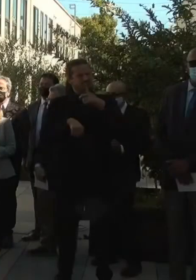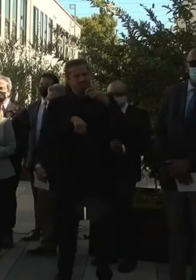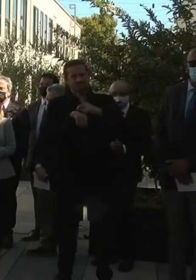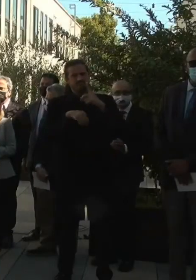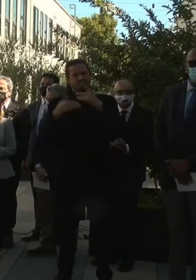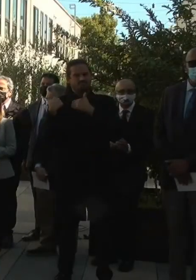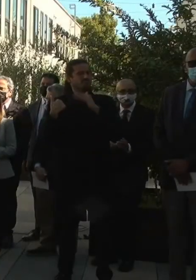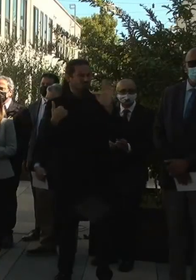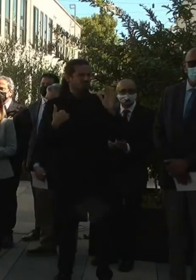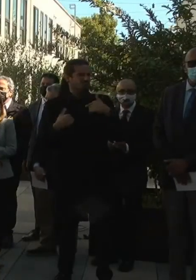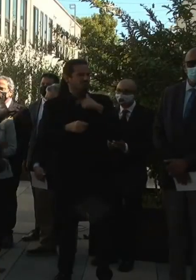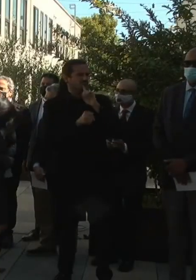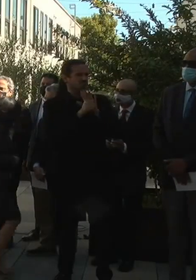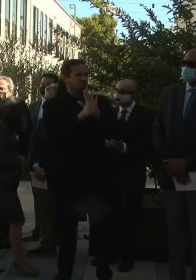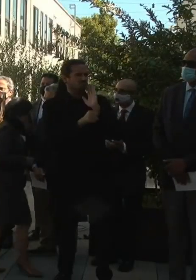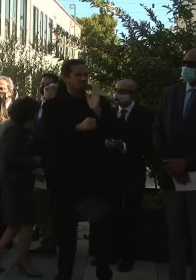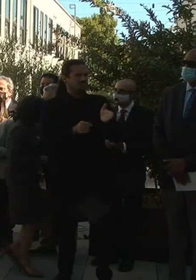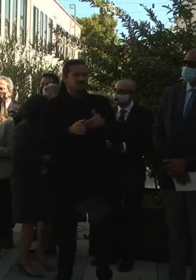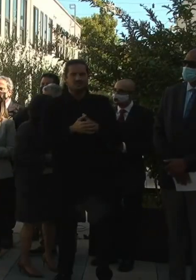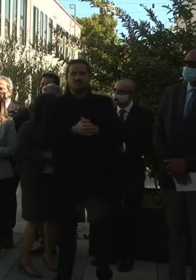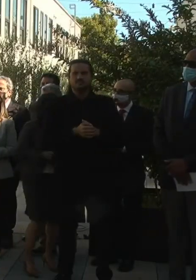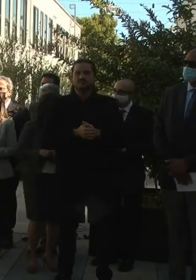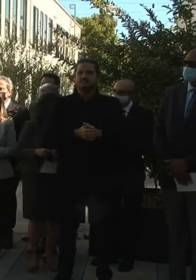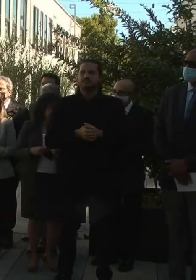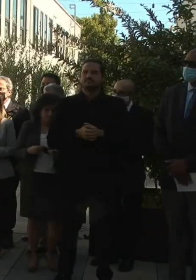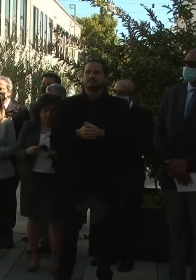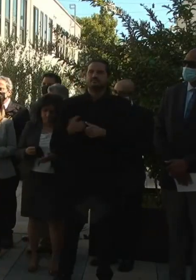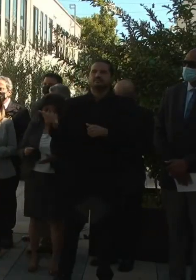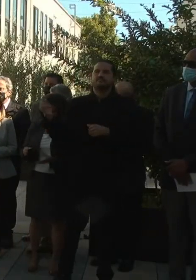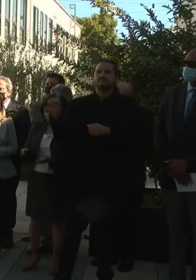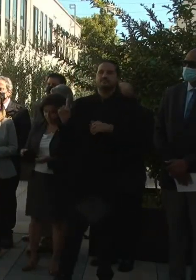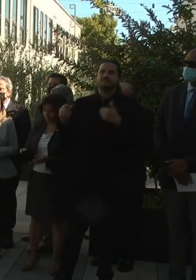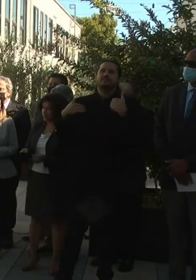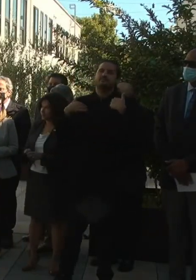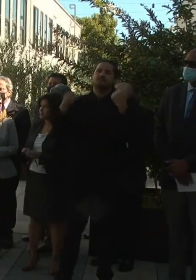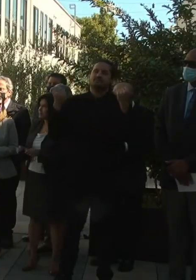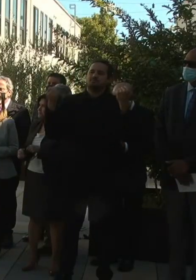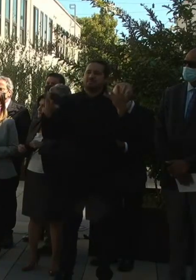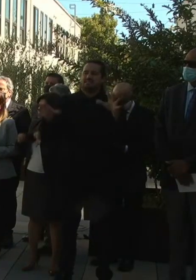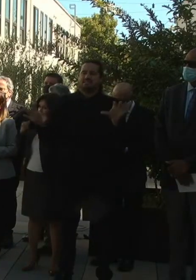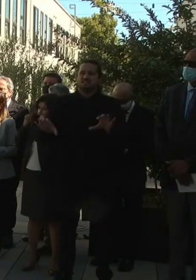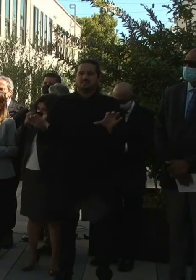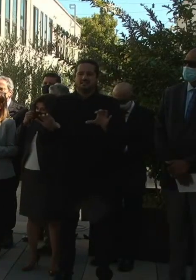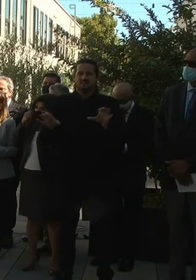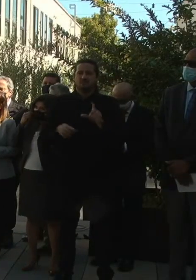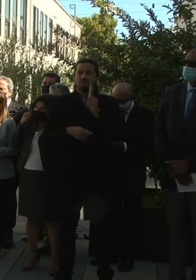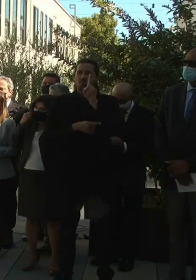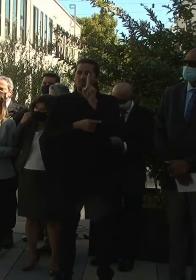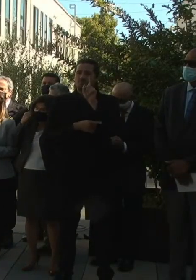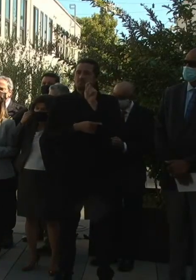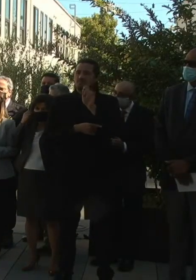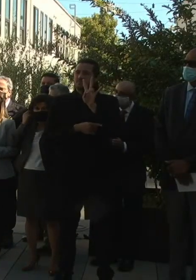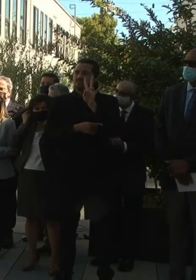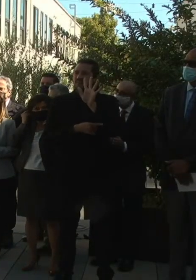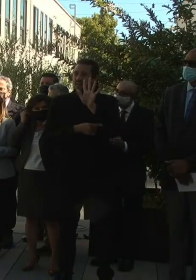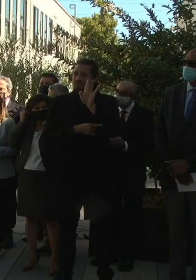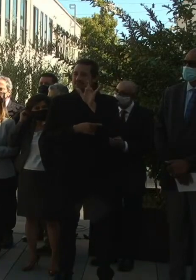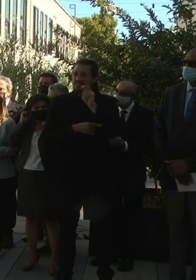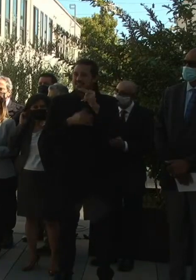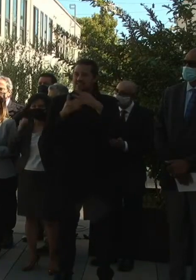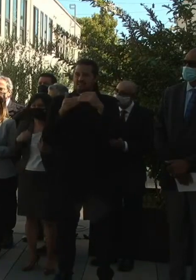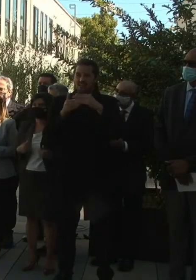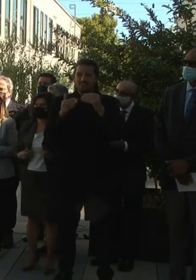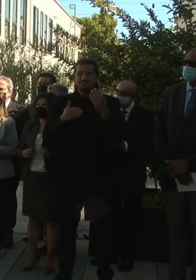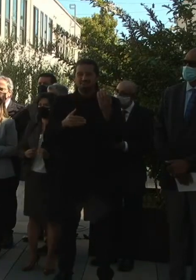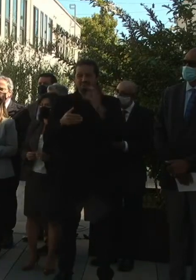Thank you. Still a lot more work to do. We put $1.75 billion to unlock the opportunities to